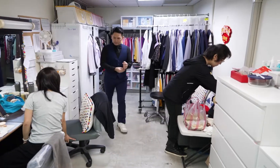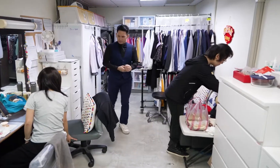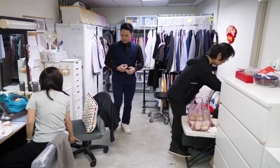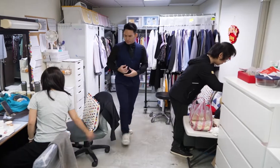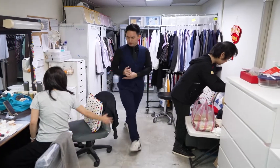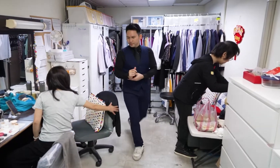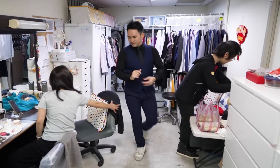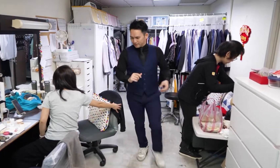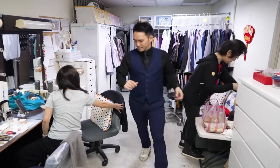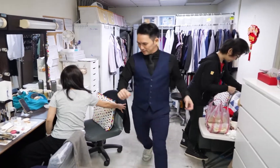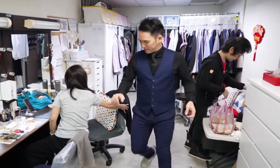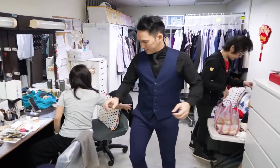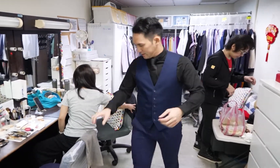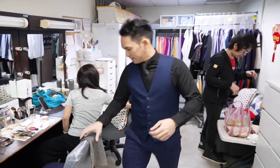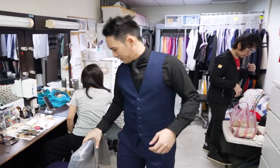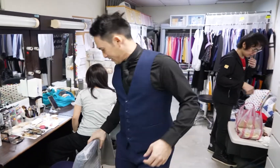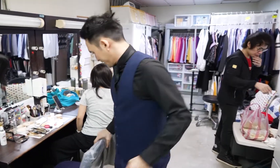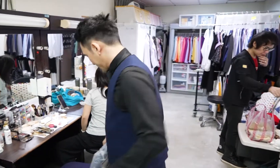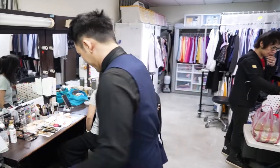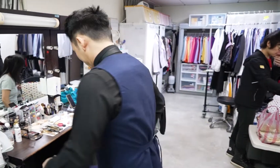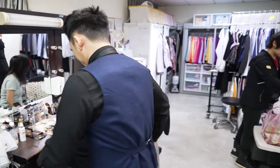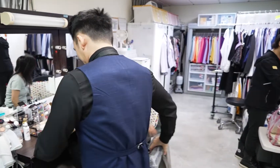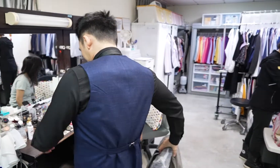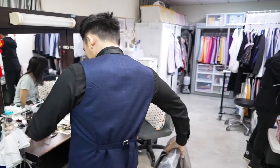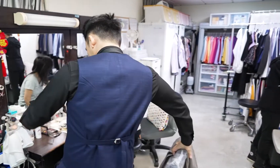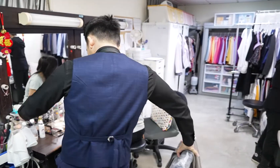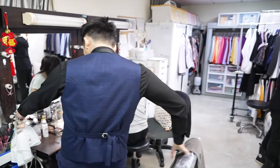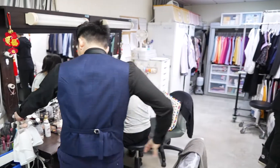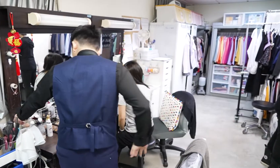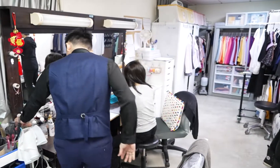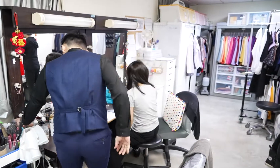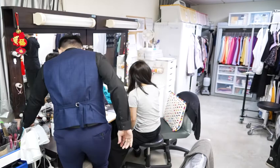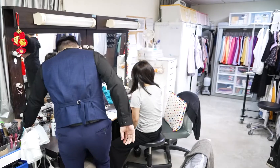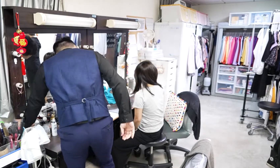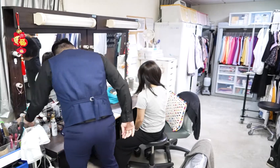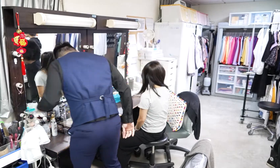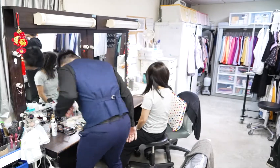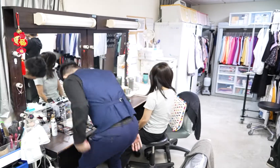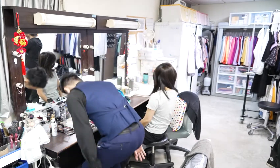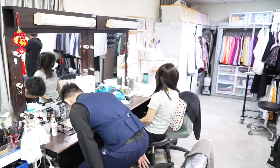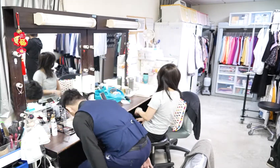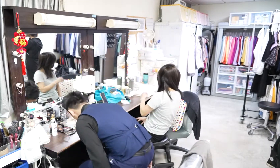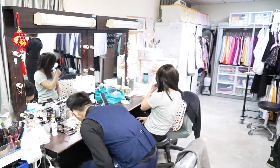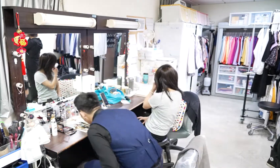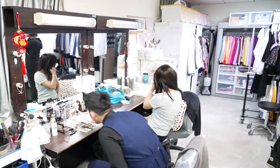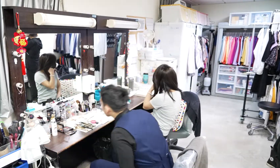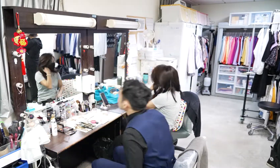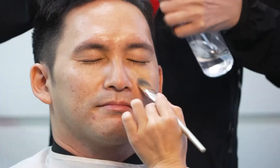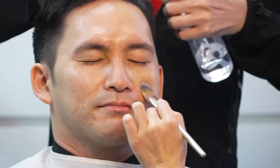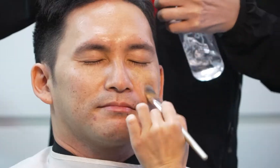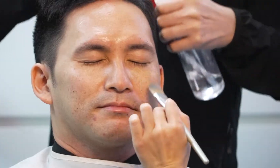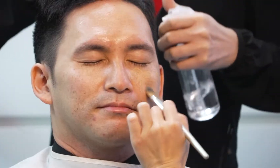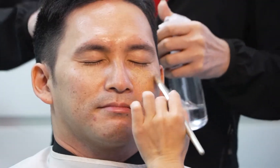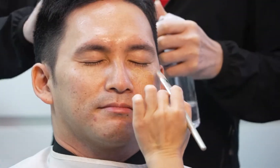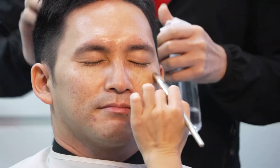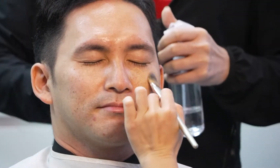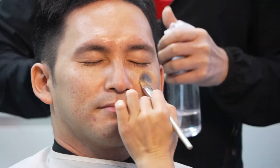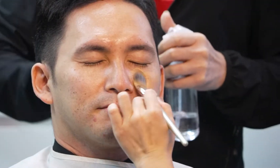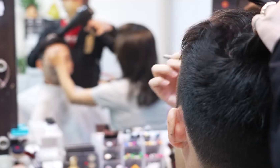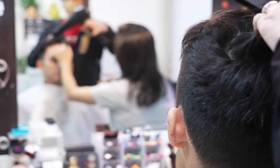just deaf teachers who are bringing Taiwan Sign Language to a broader audience. At public television service, a group of dedicated presenters has